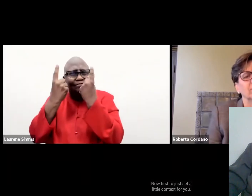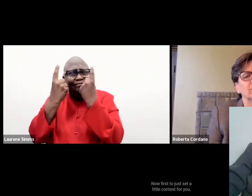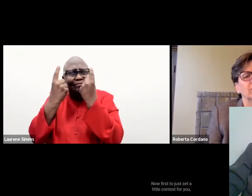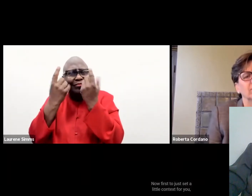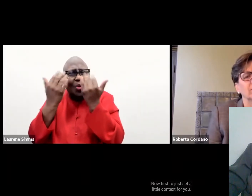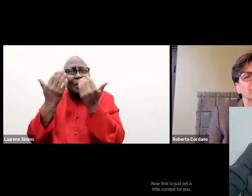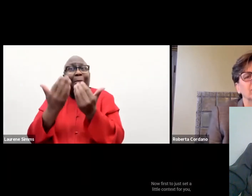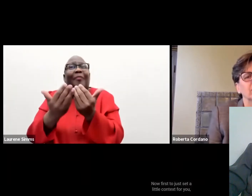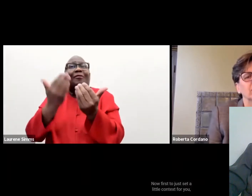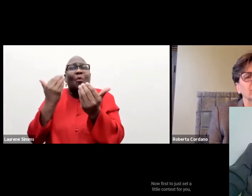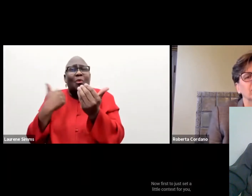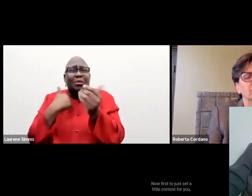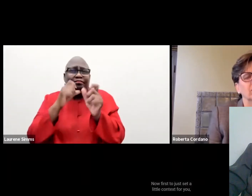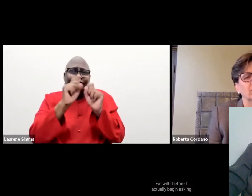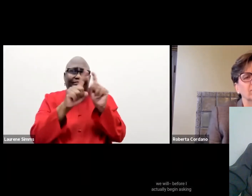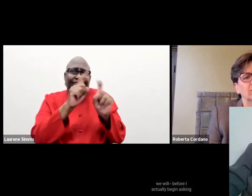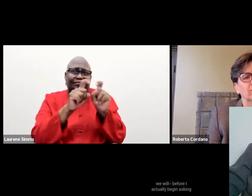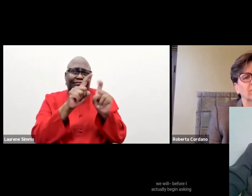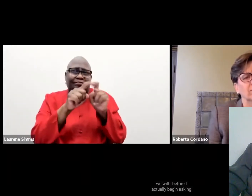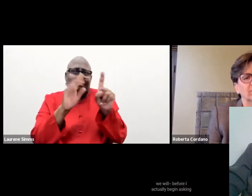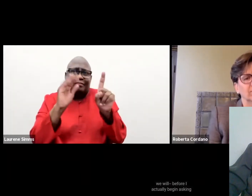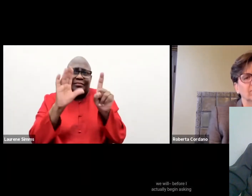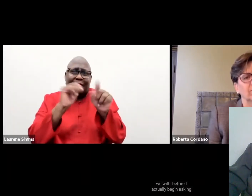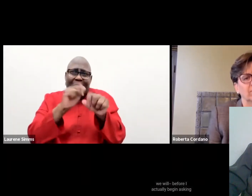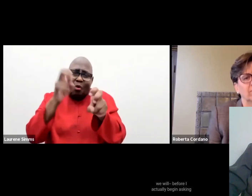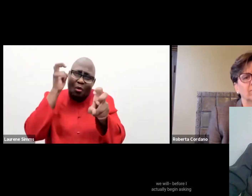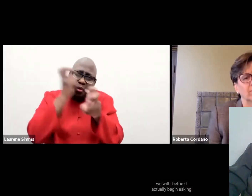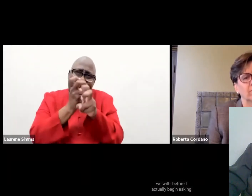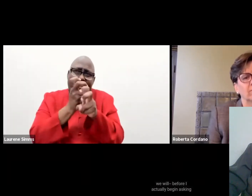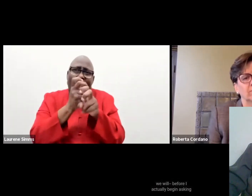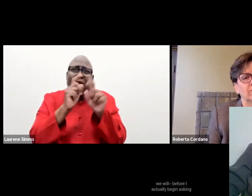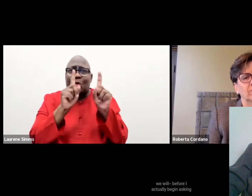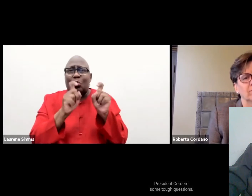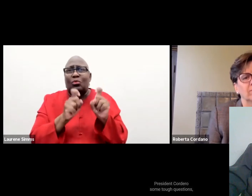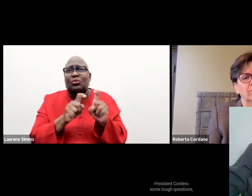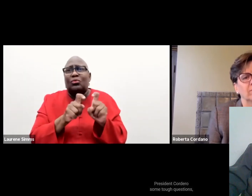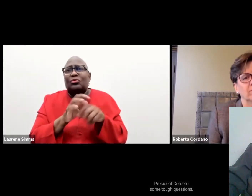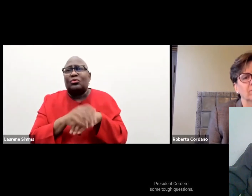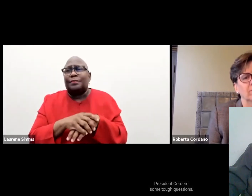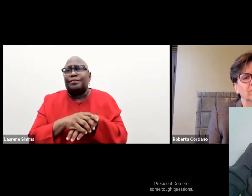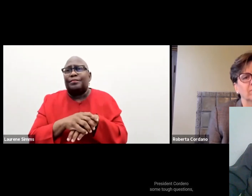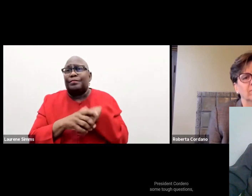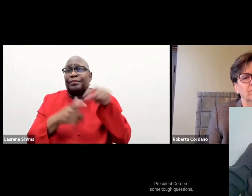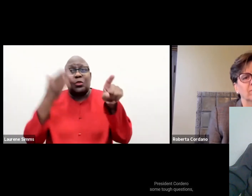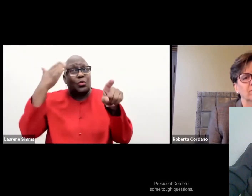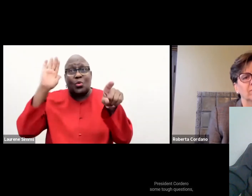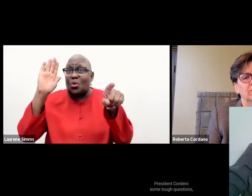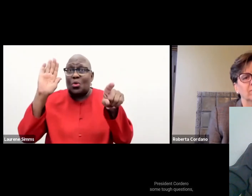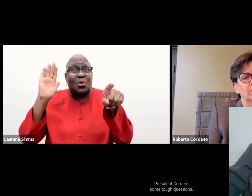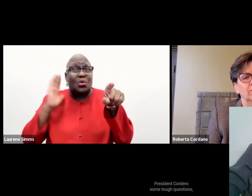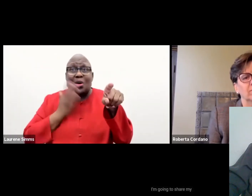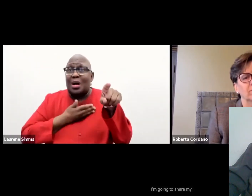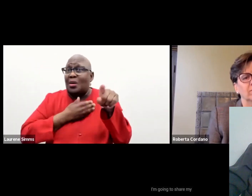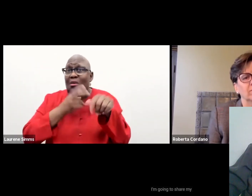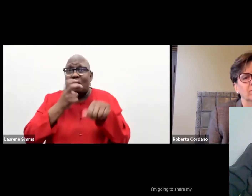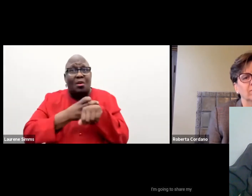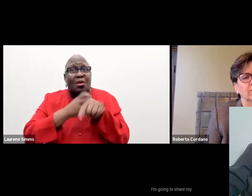Now, first, let's just discuss the context of it before we start asking questions that may be hard